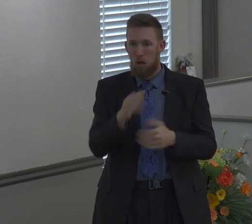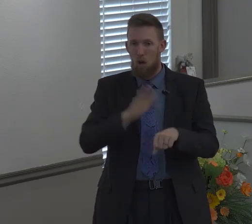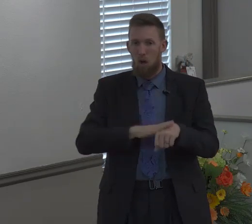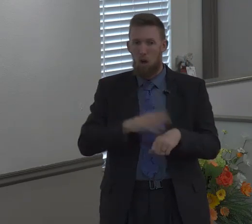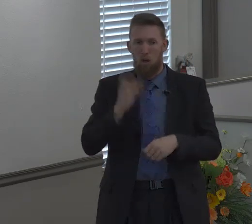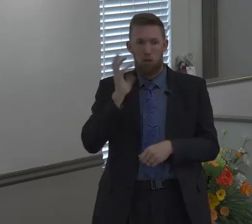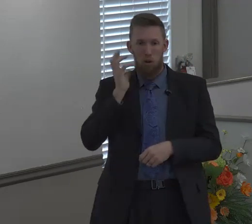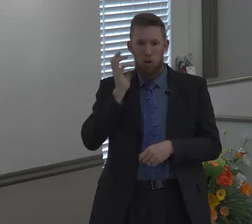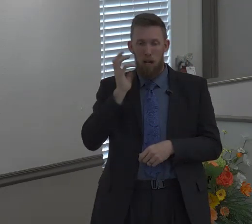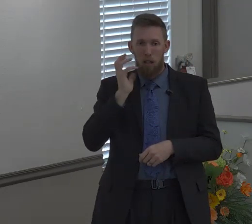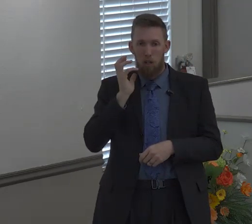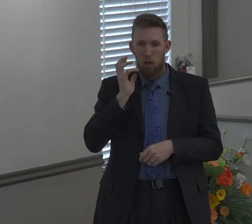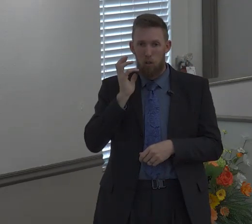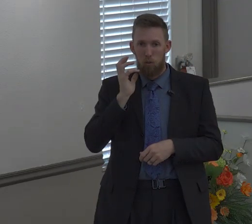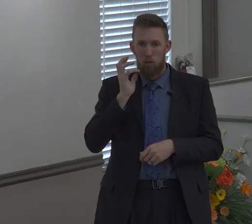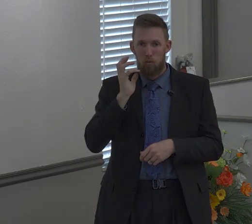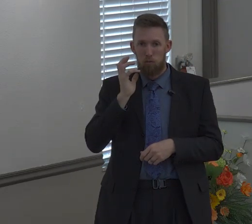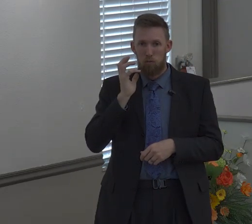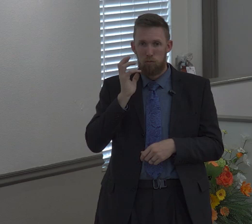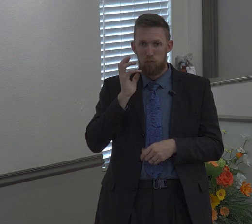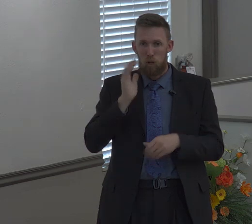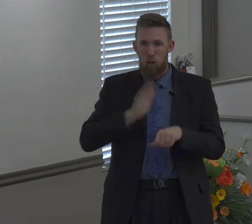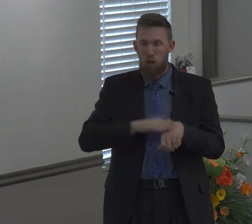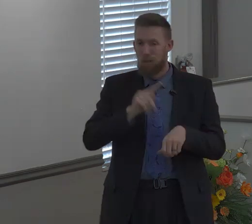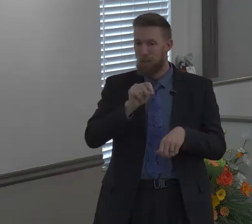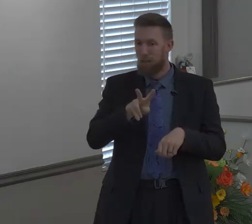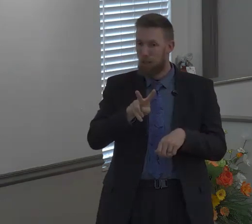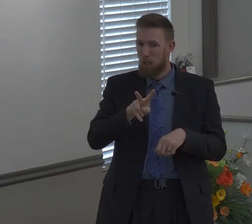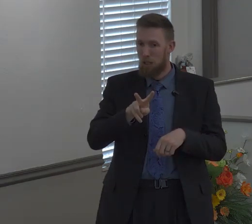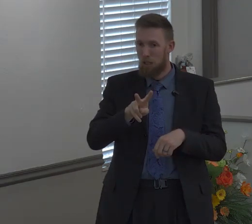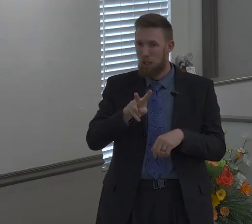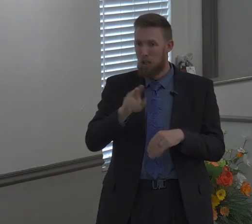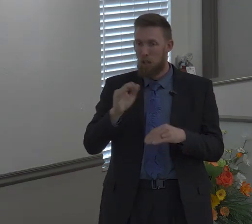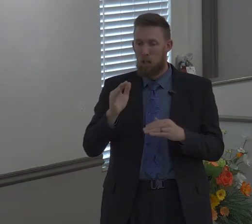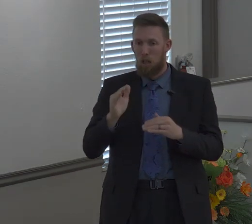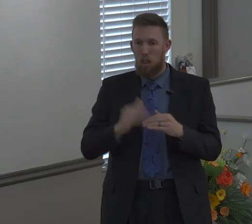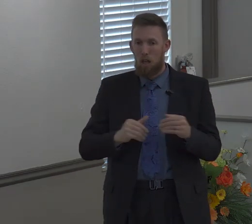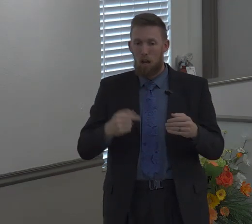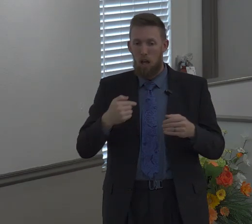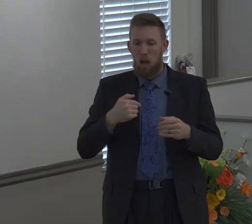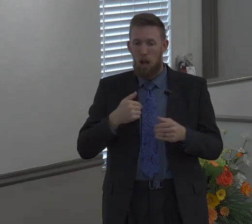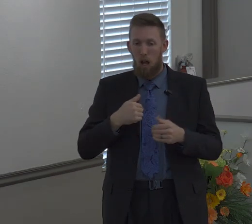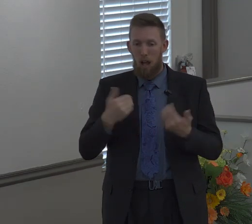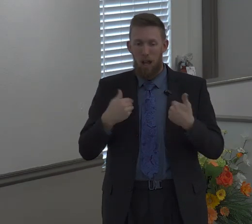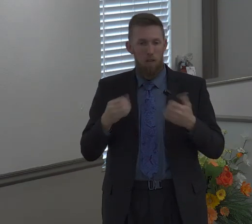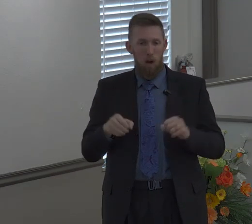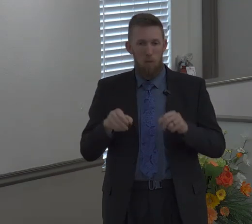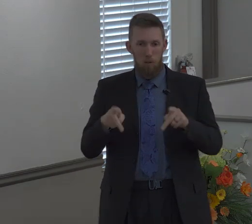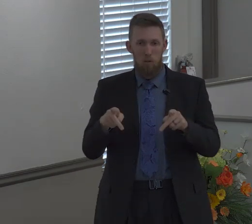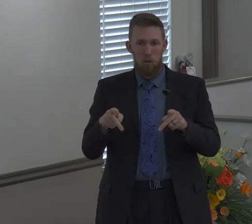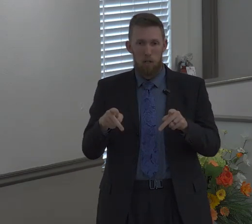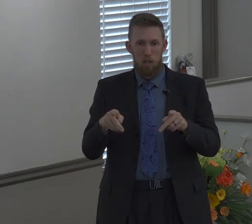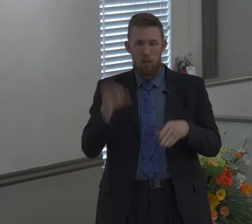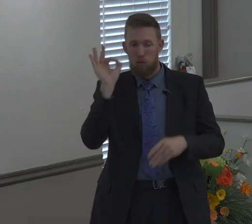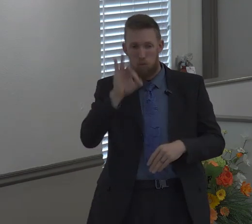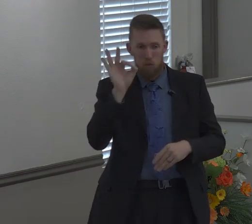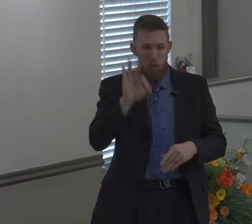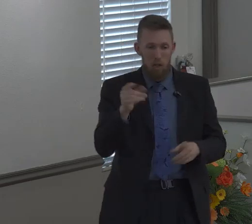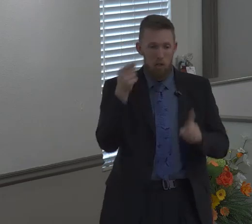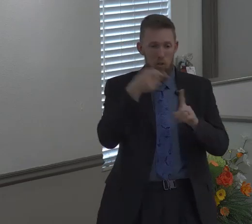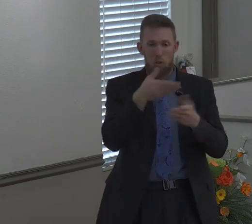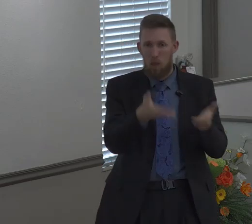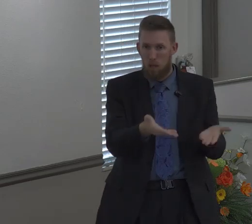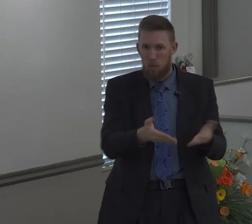from radio preachers, TV preachers, whatever, than I get the